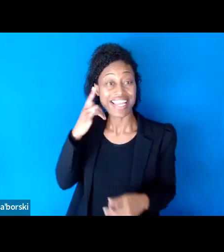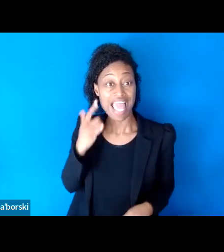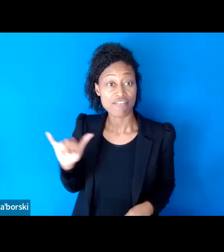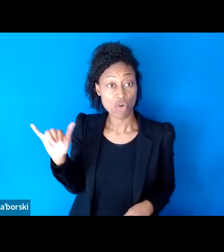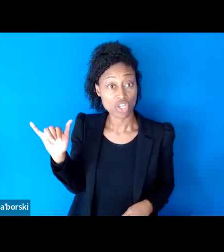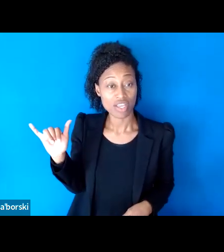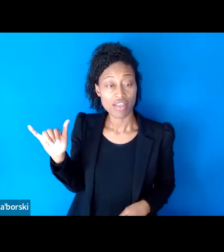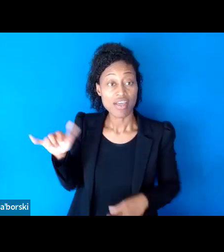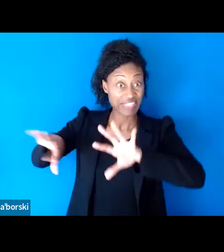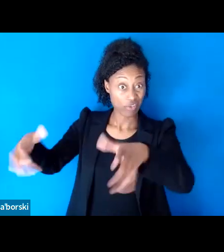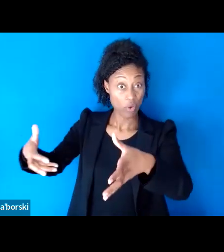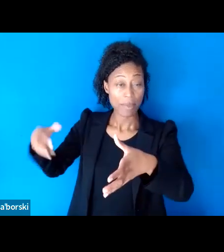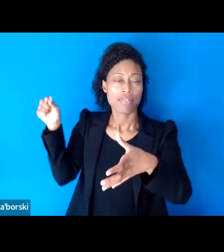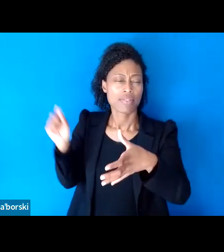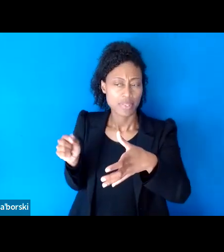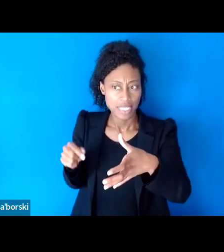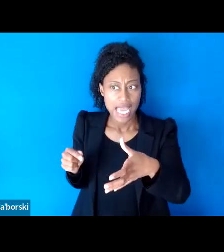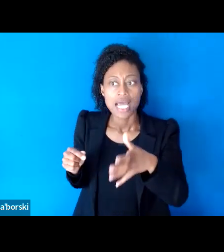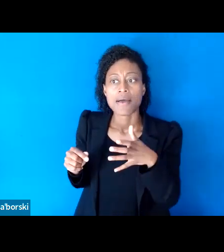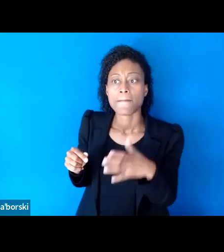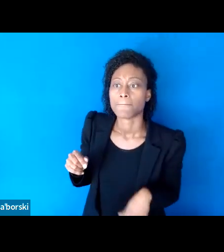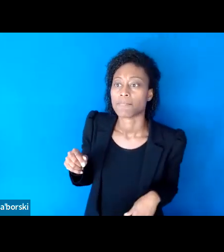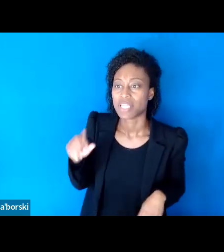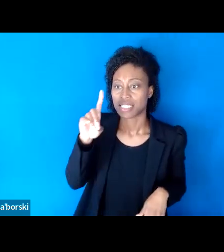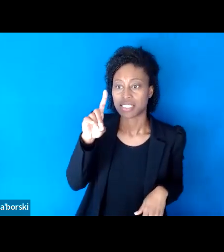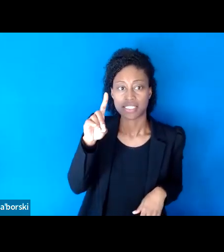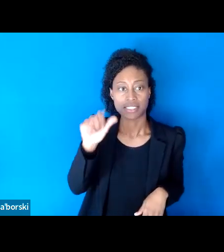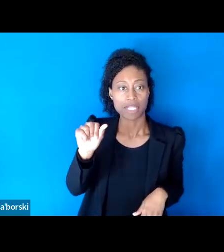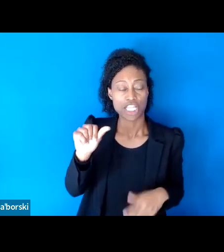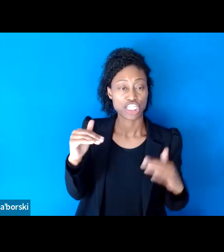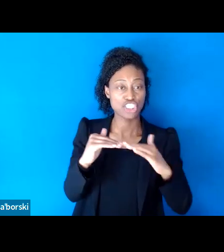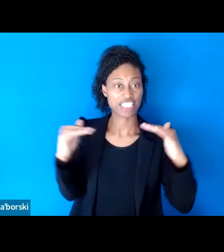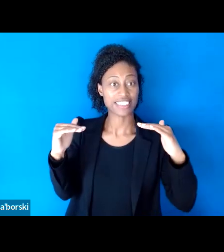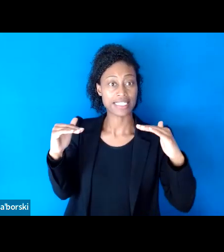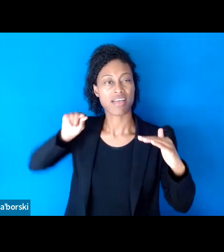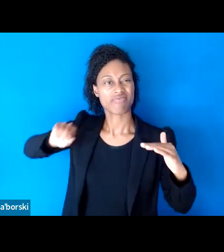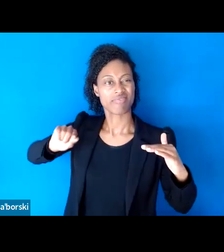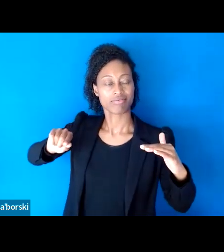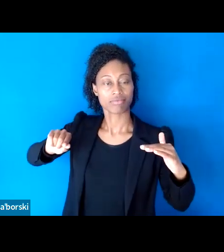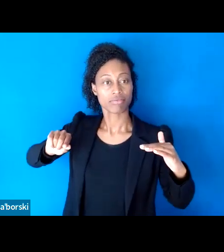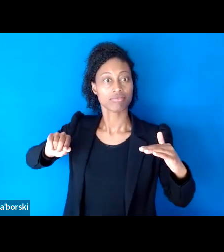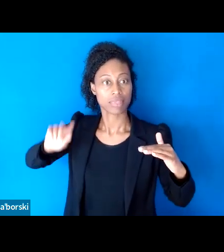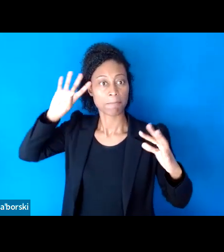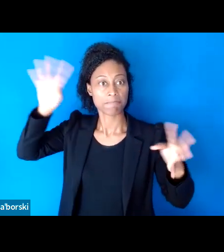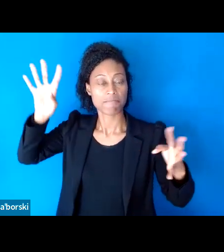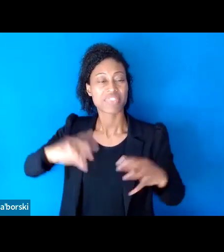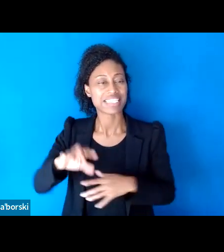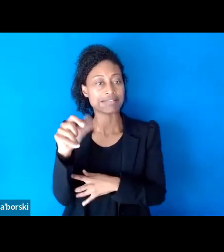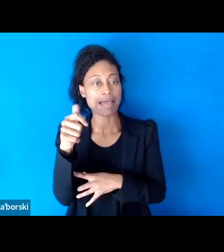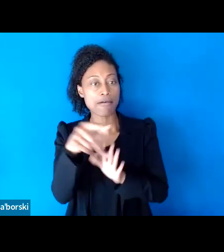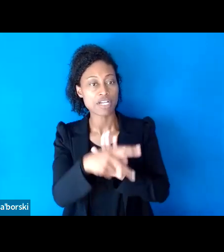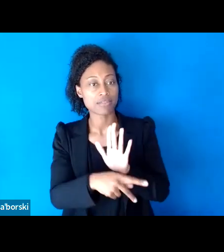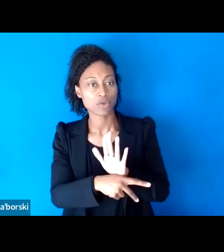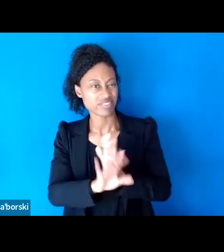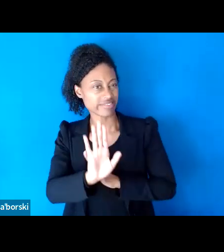they are the ones coining disability justice and the 10 principles of disability justice, and going